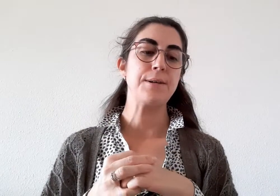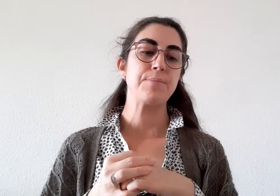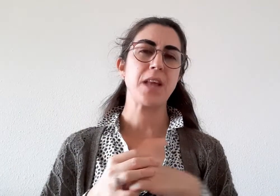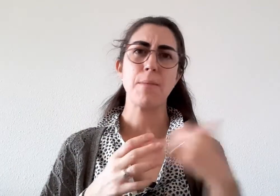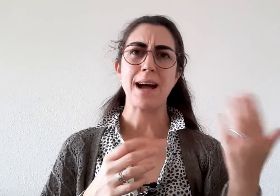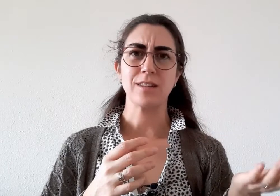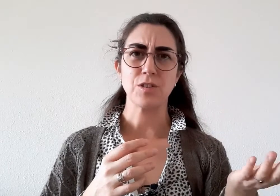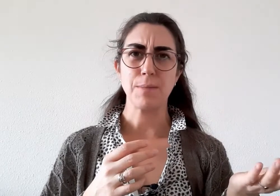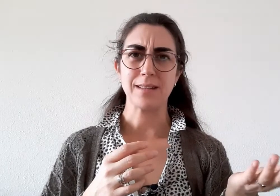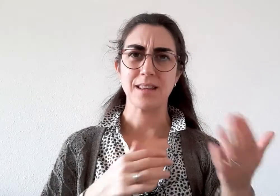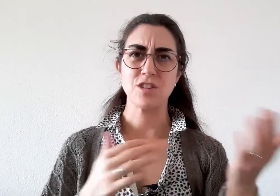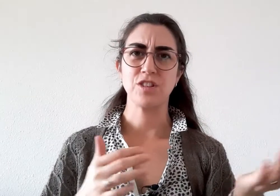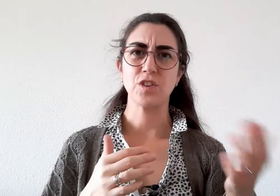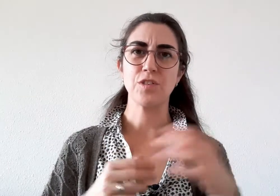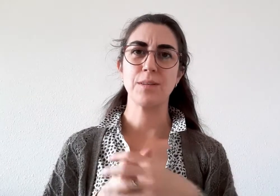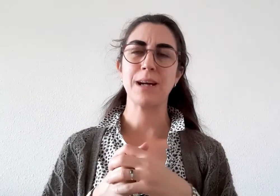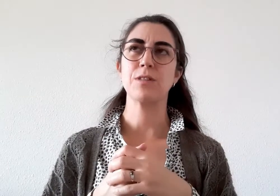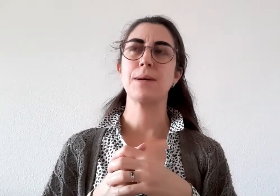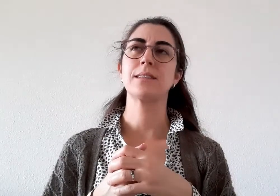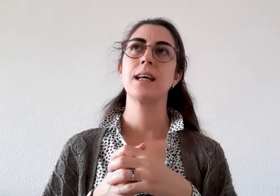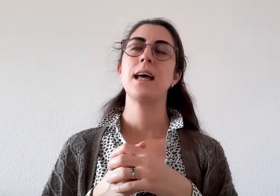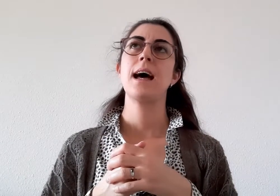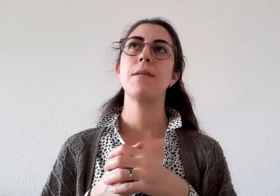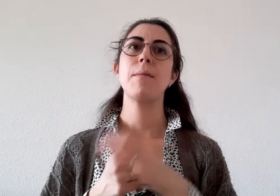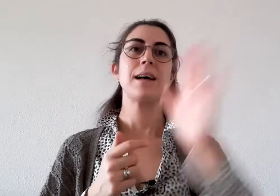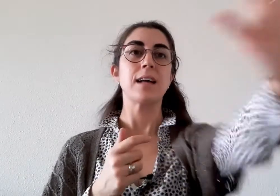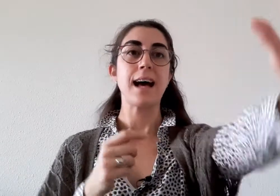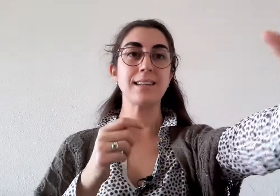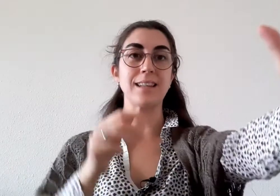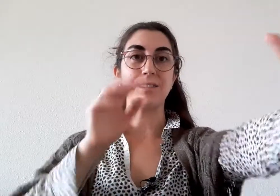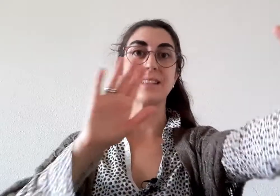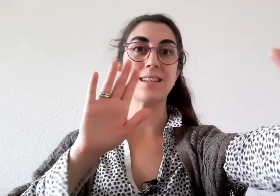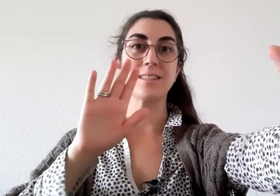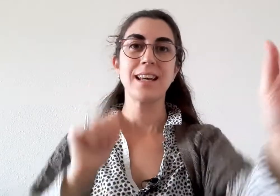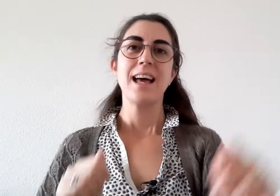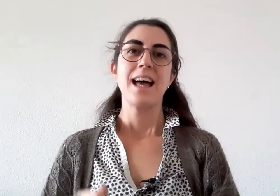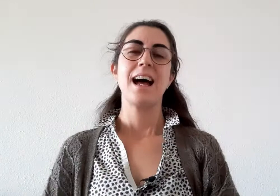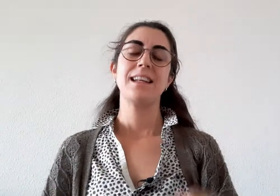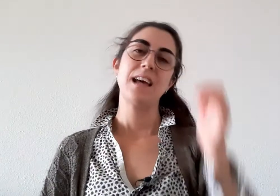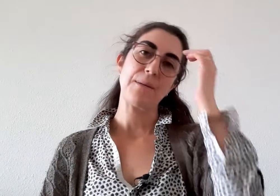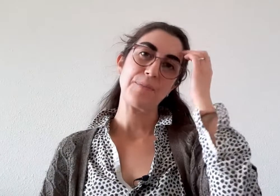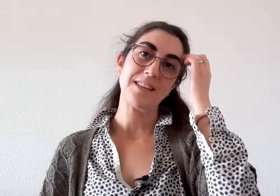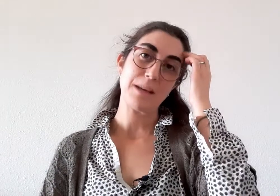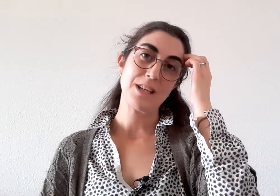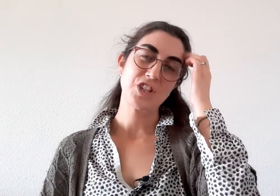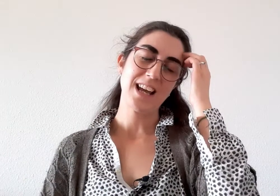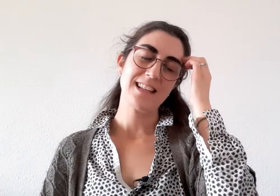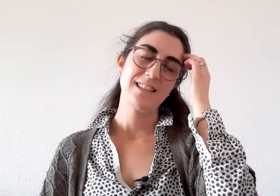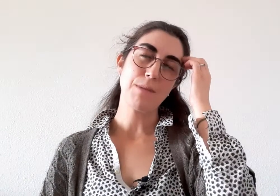her bag is on the bus. I think she's forgotten the bag on the bus. And the mum has her hands out like this, and in the image, and the mum is